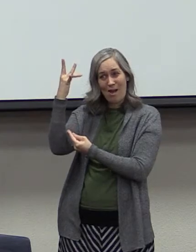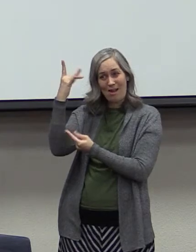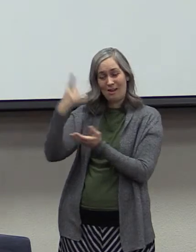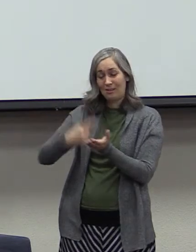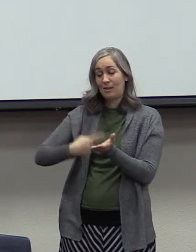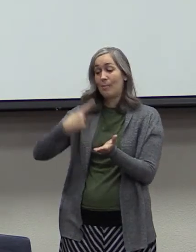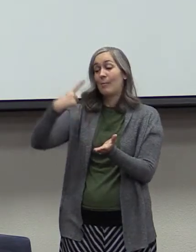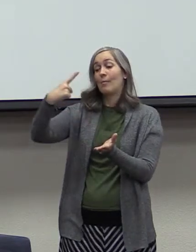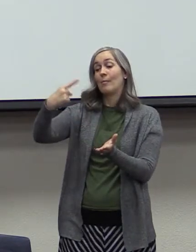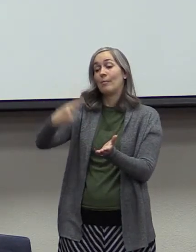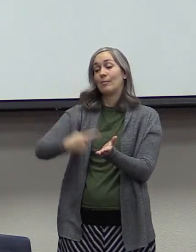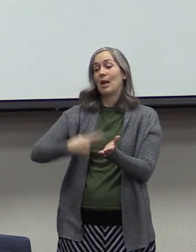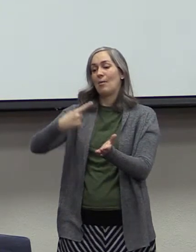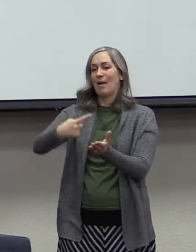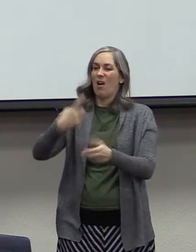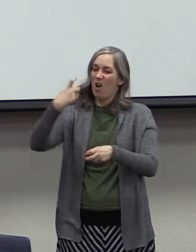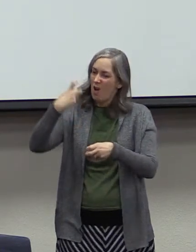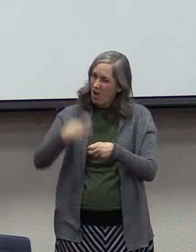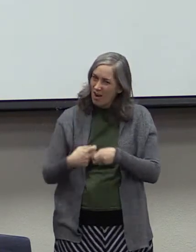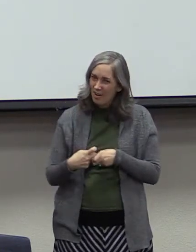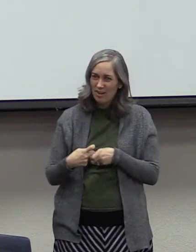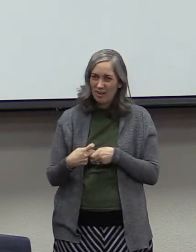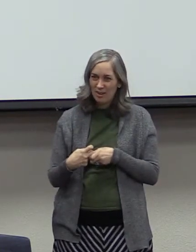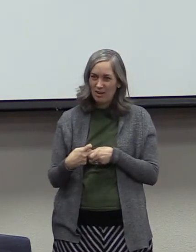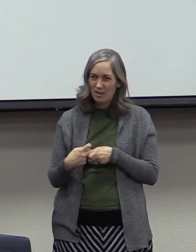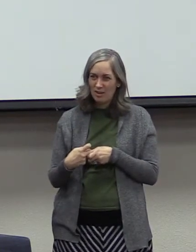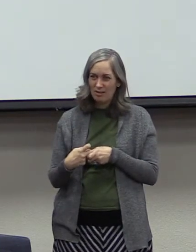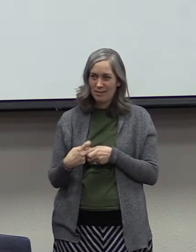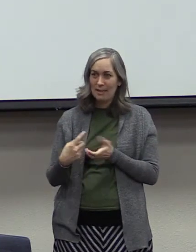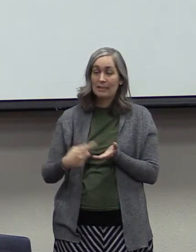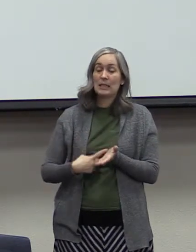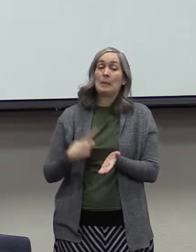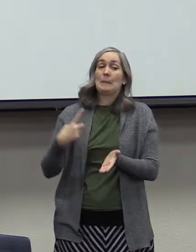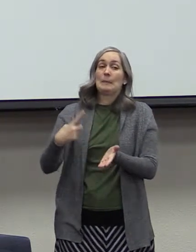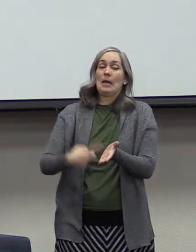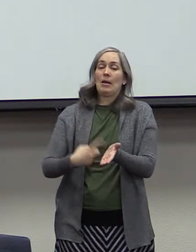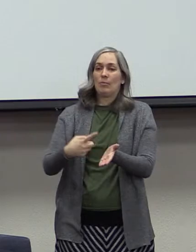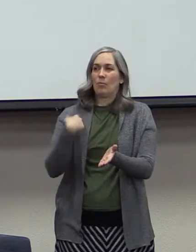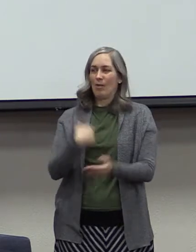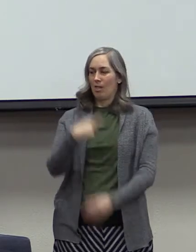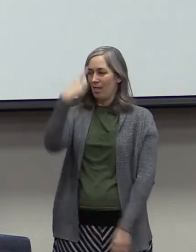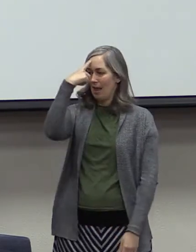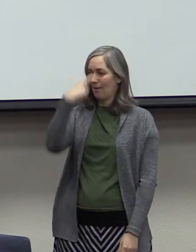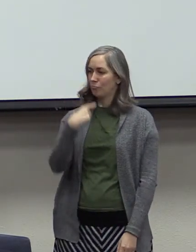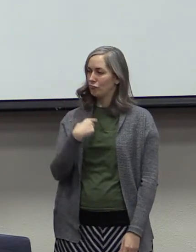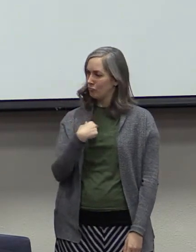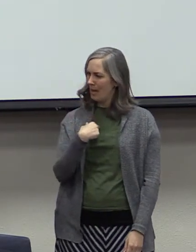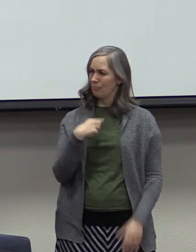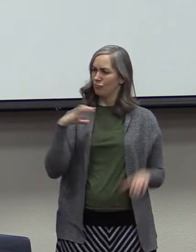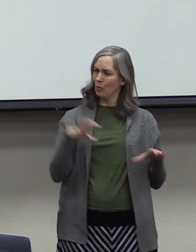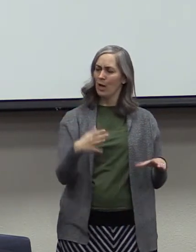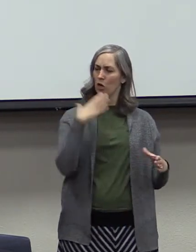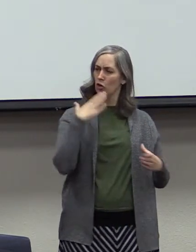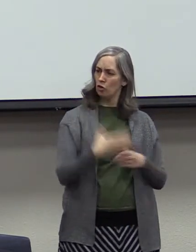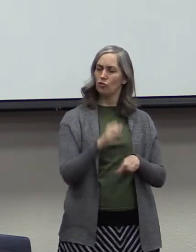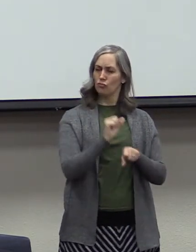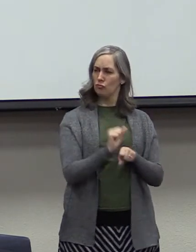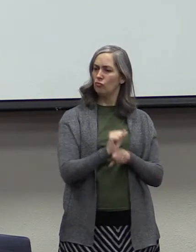sometimes it's hard to do that. Sometimes we think we're doing a pretty good job of